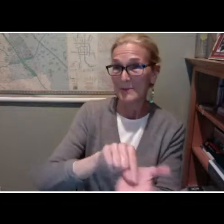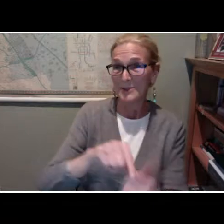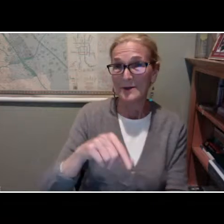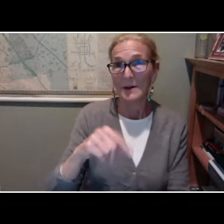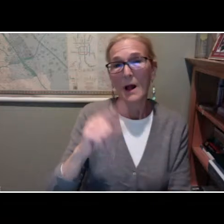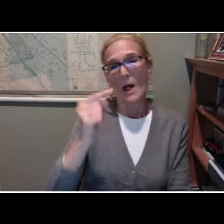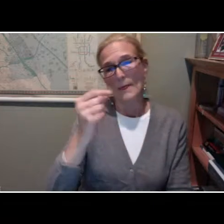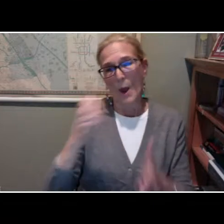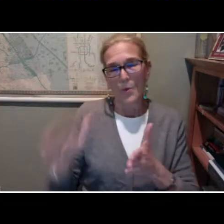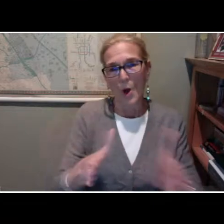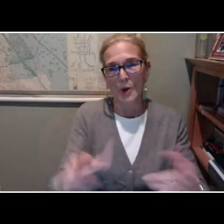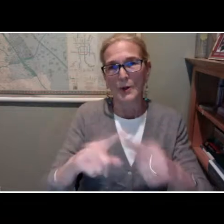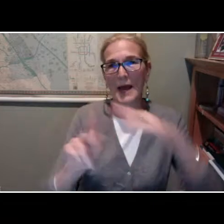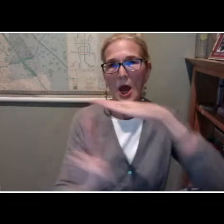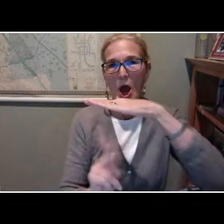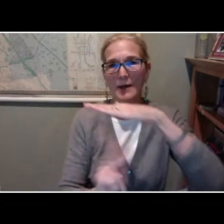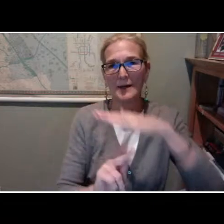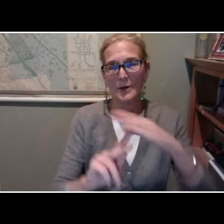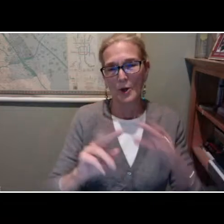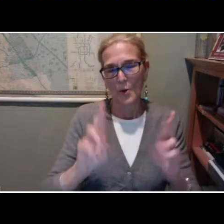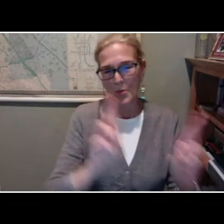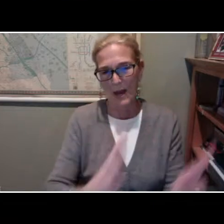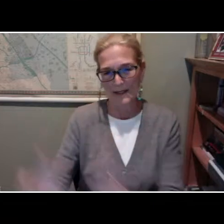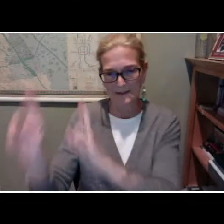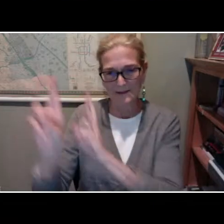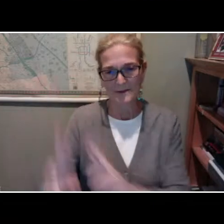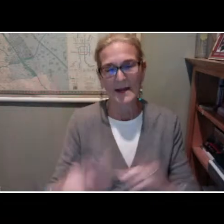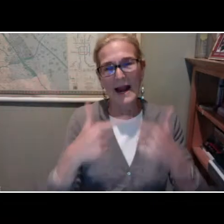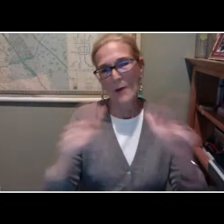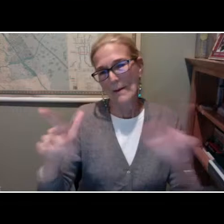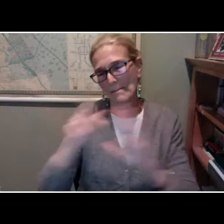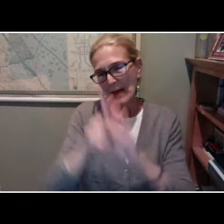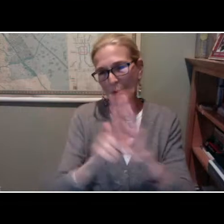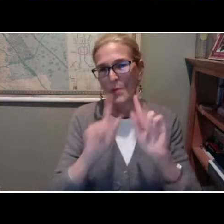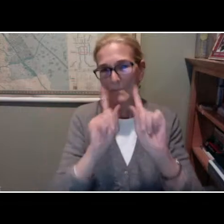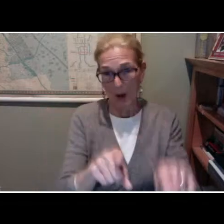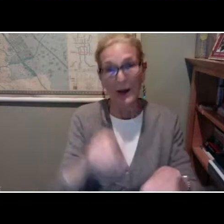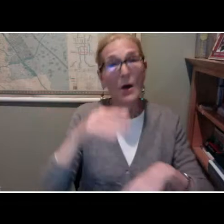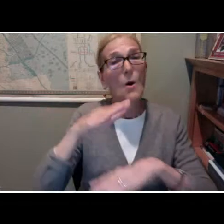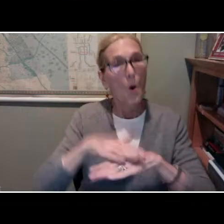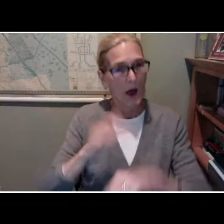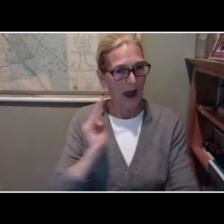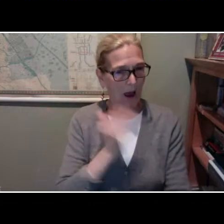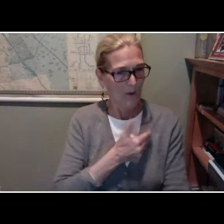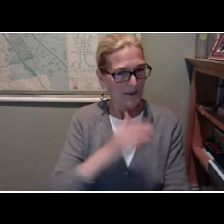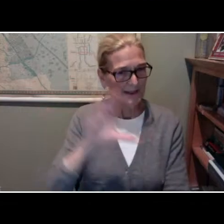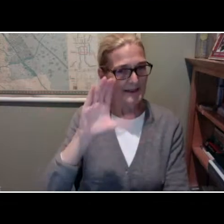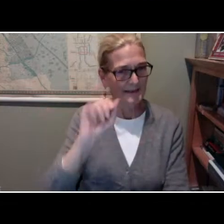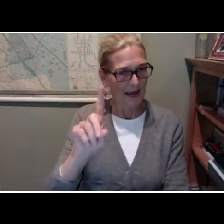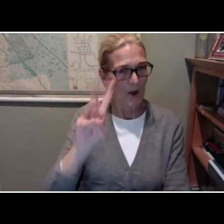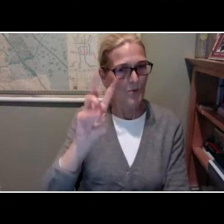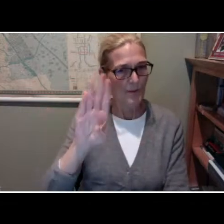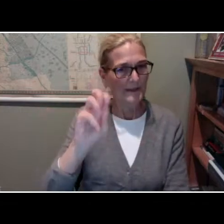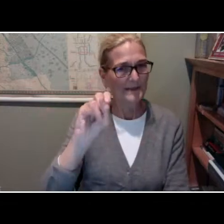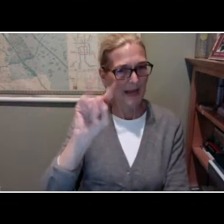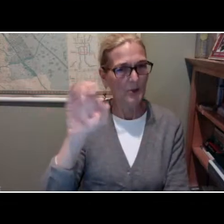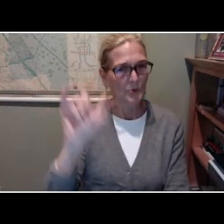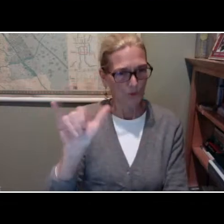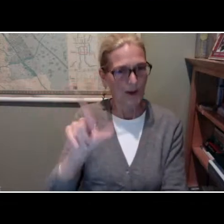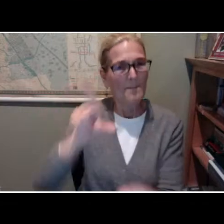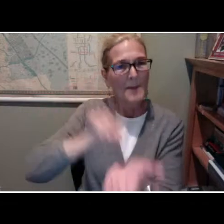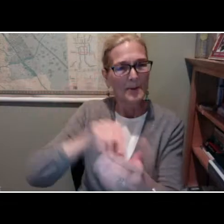decided that we needed to have a language policy report, and that was the road to kindergarten